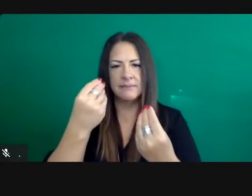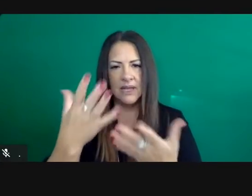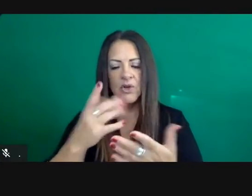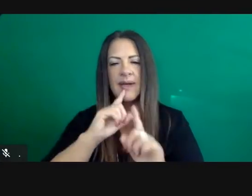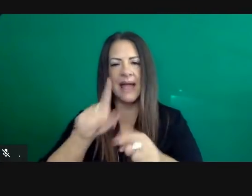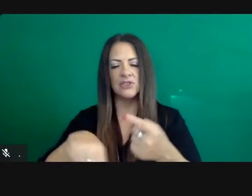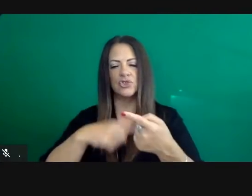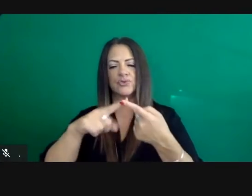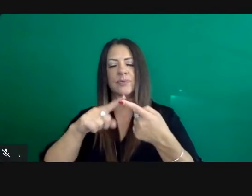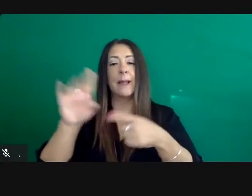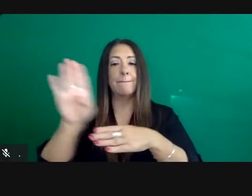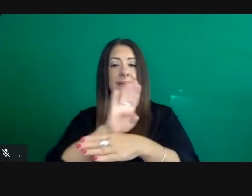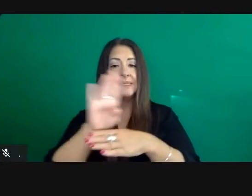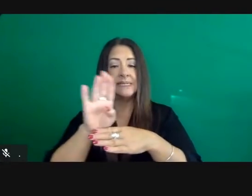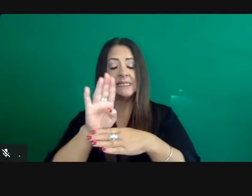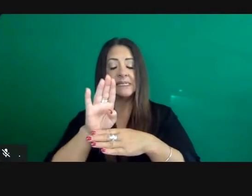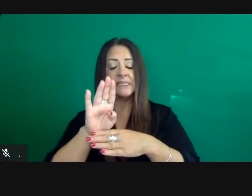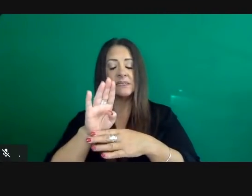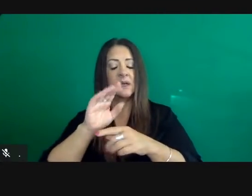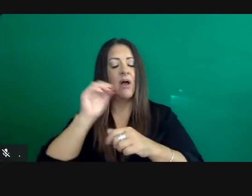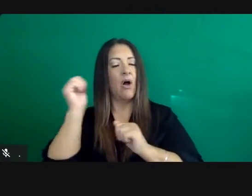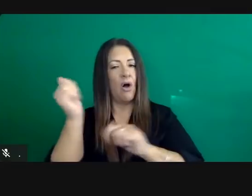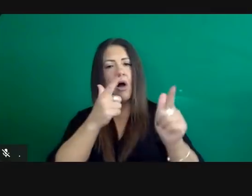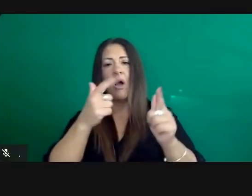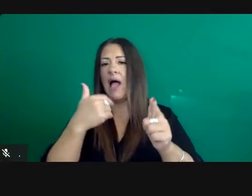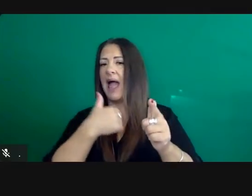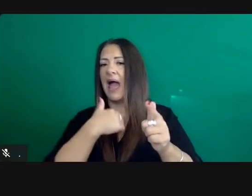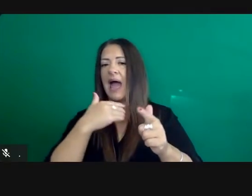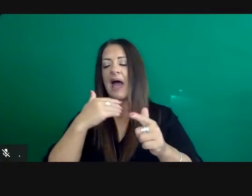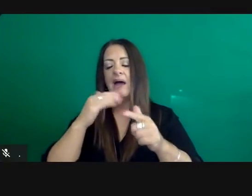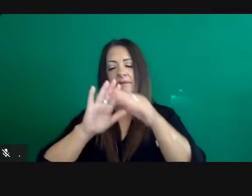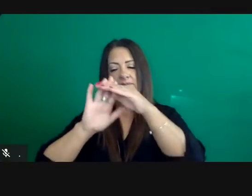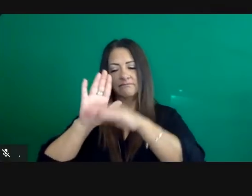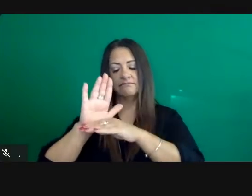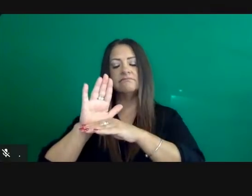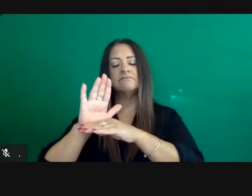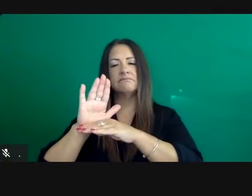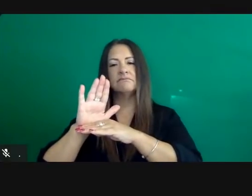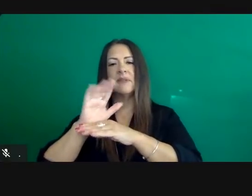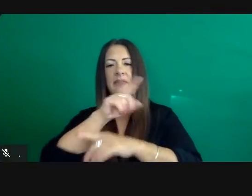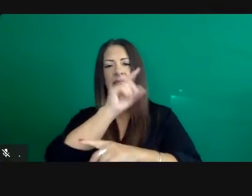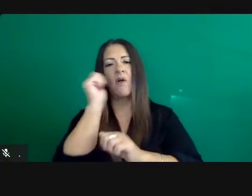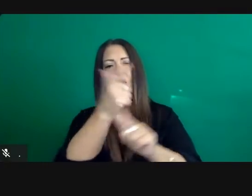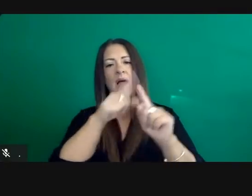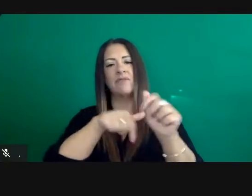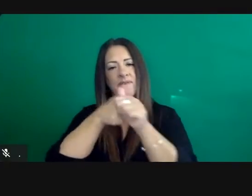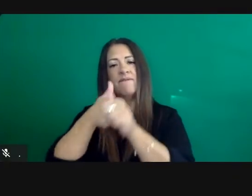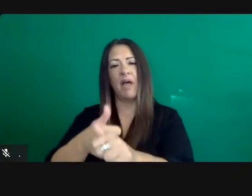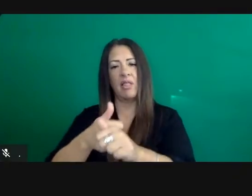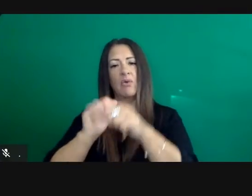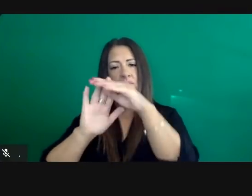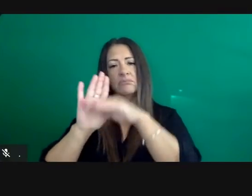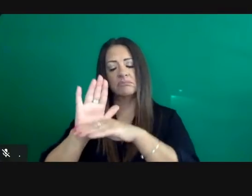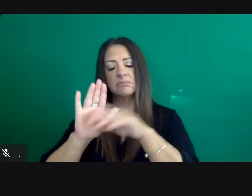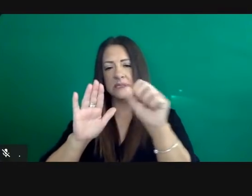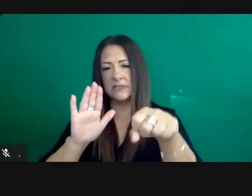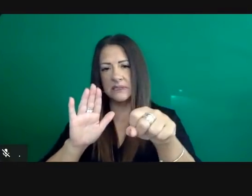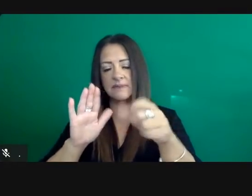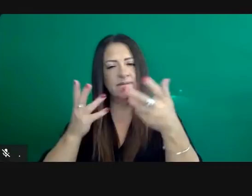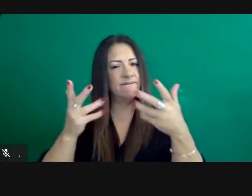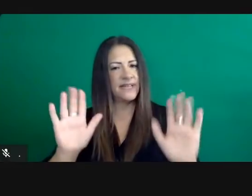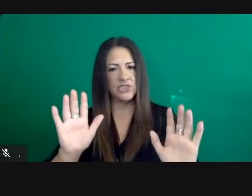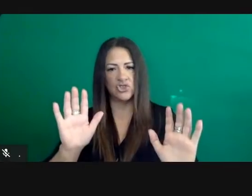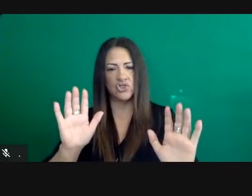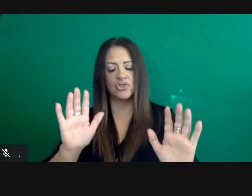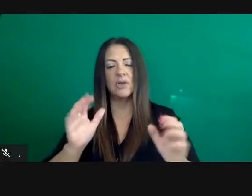that they do recognize and follow this guidance. I think a number